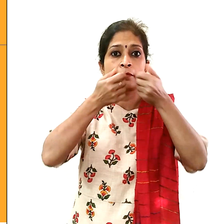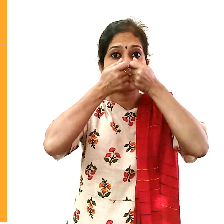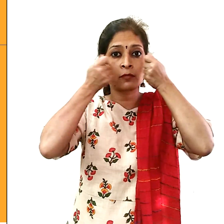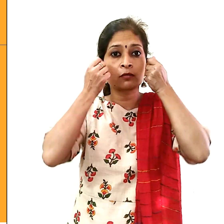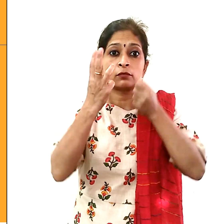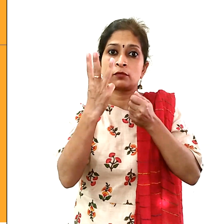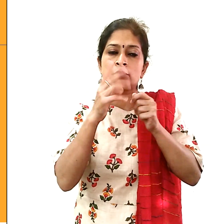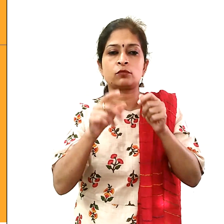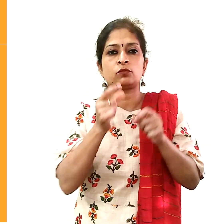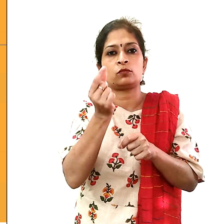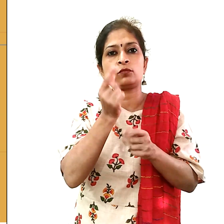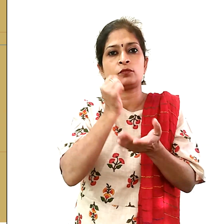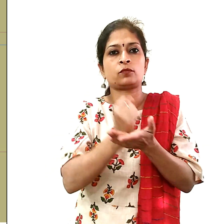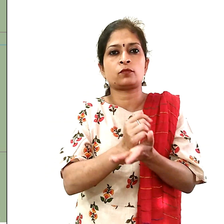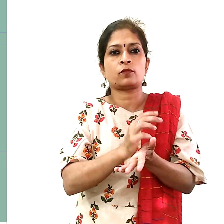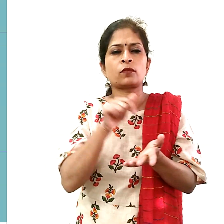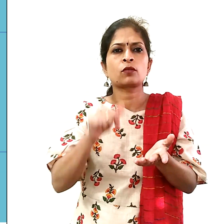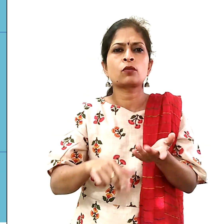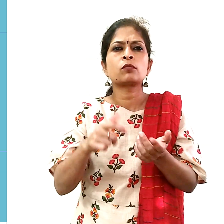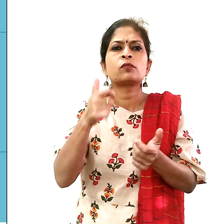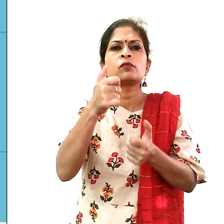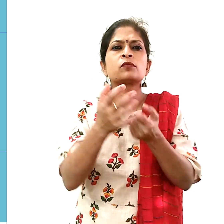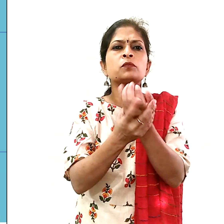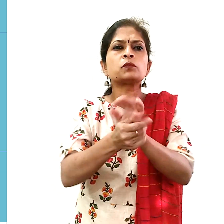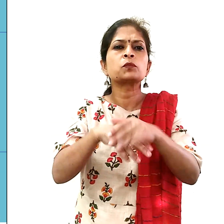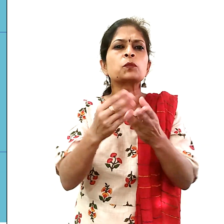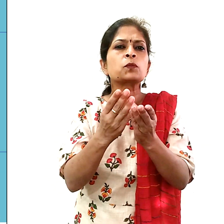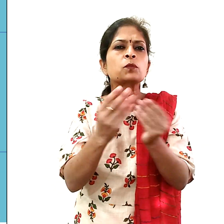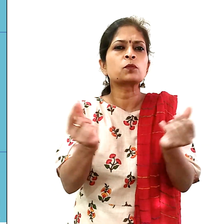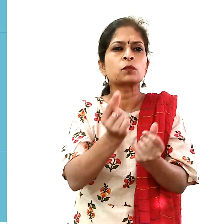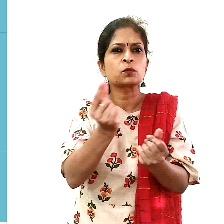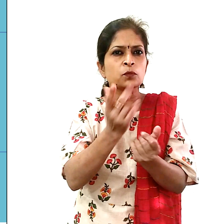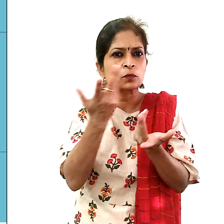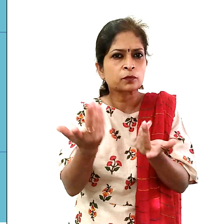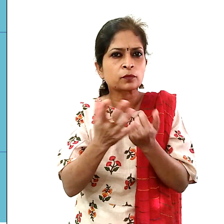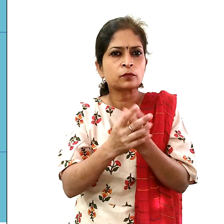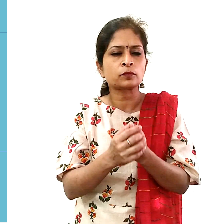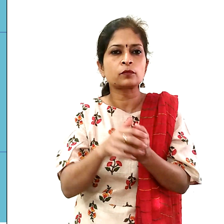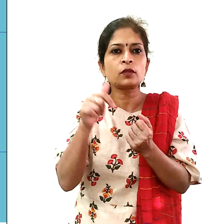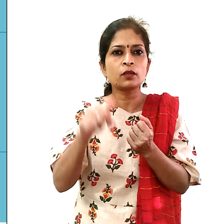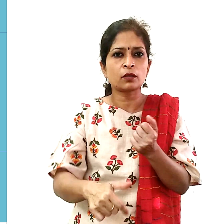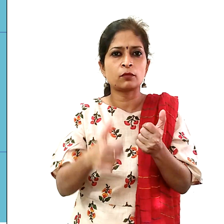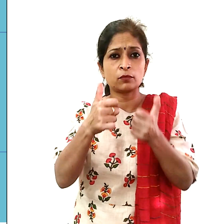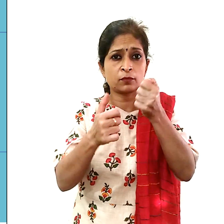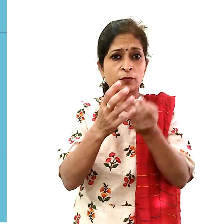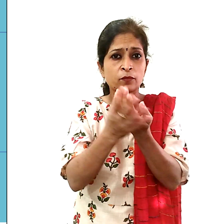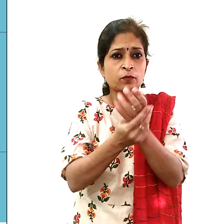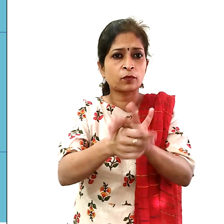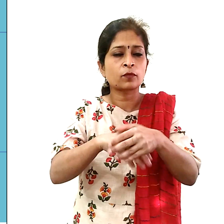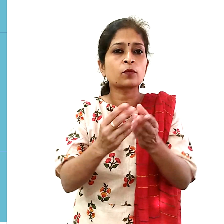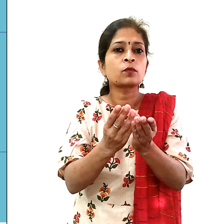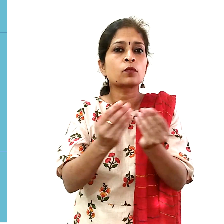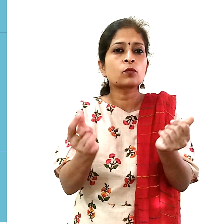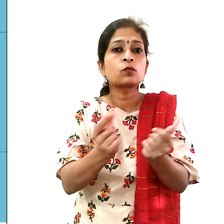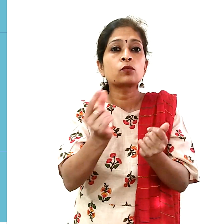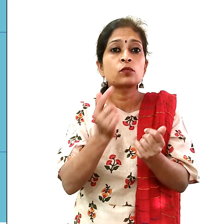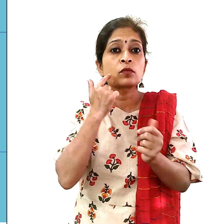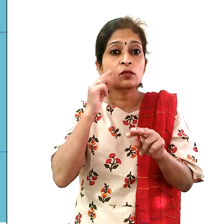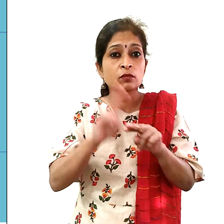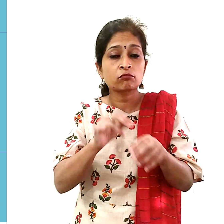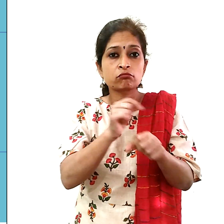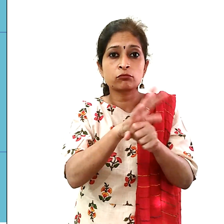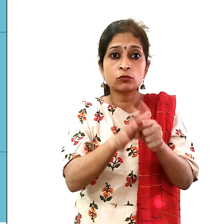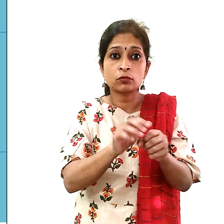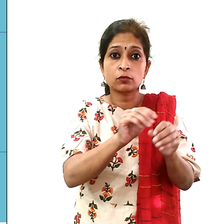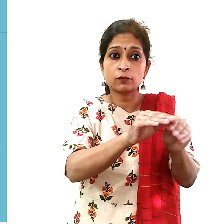3-layer medical mask. What is the role of hand sanitizers? Hand sanitizers are to be used when you are